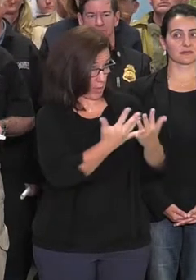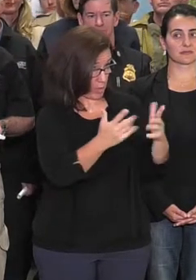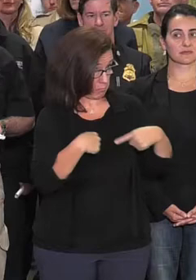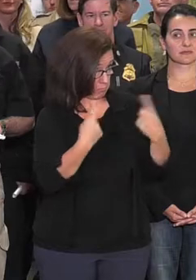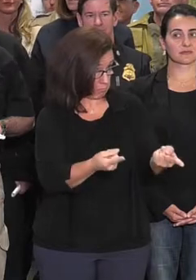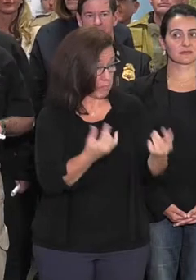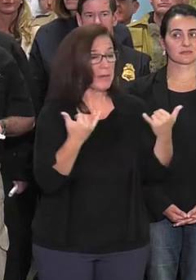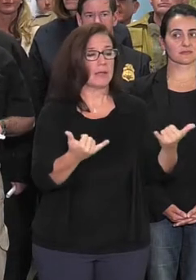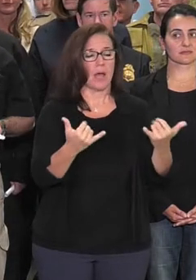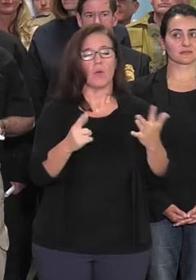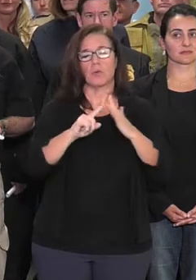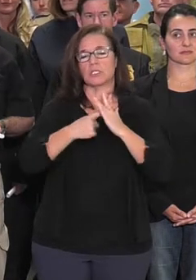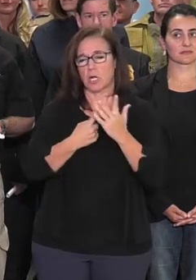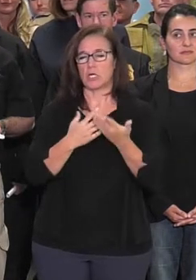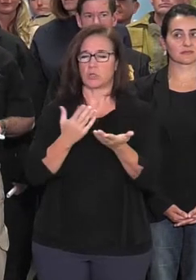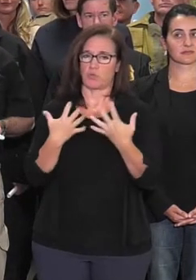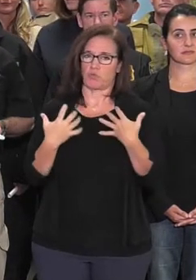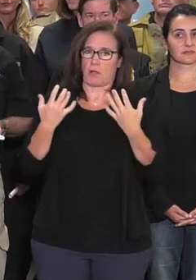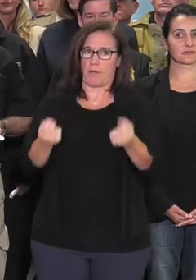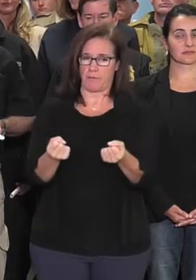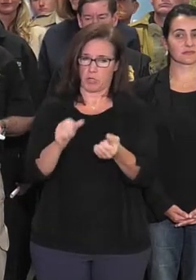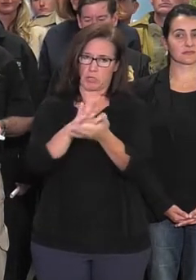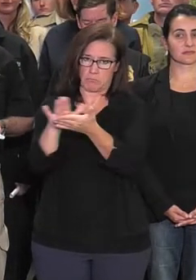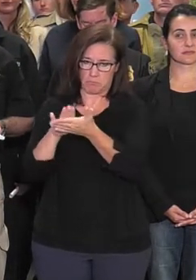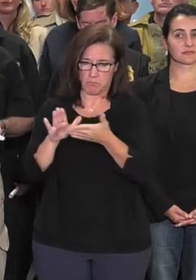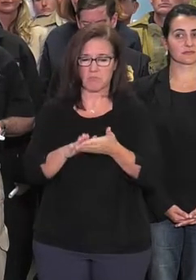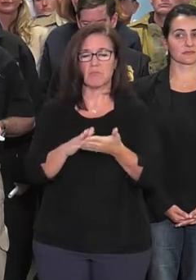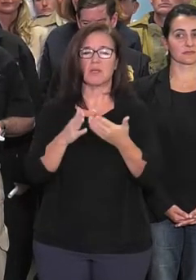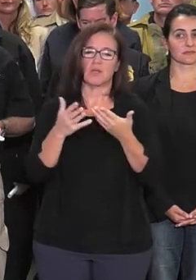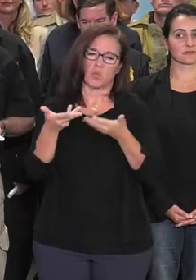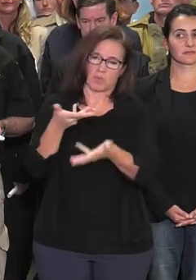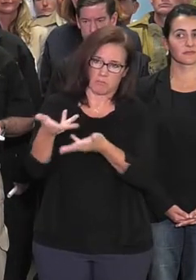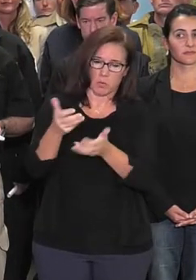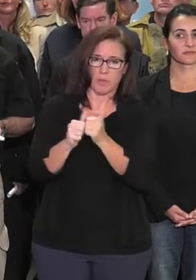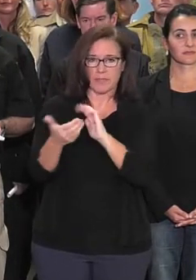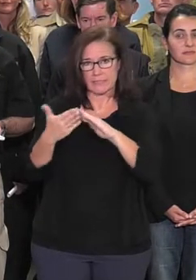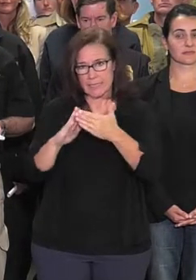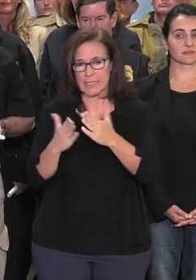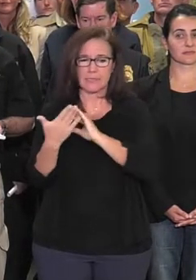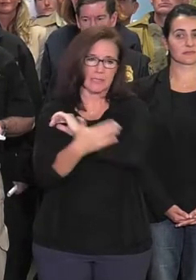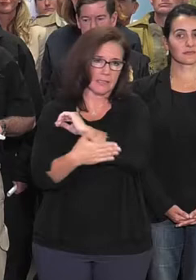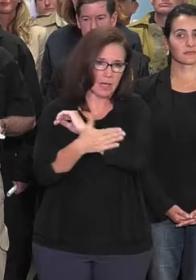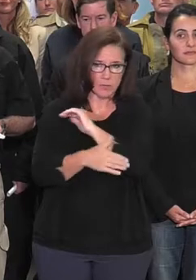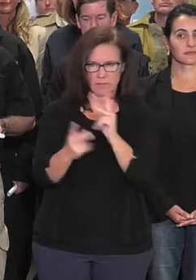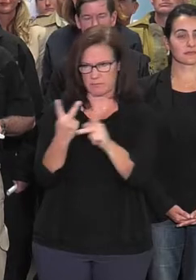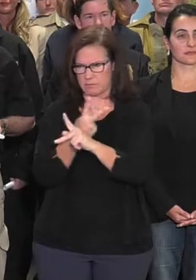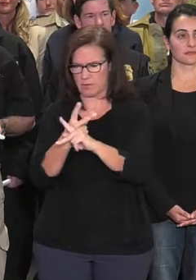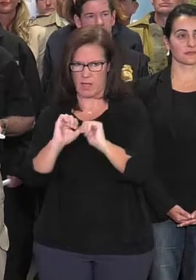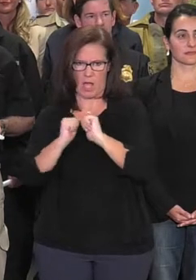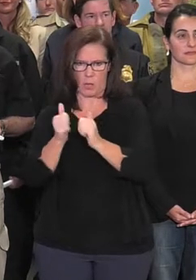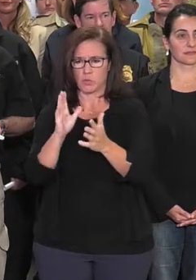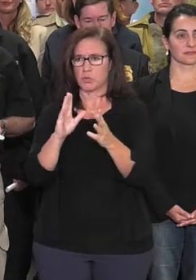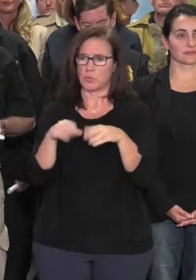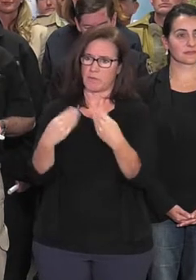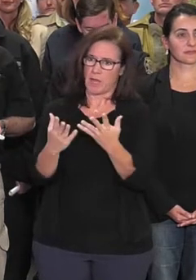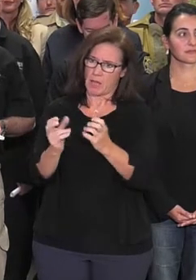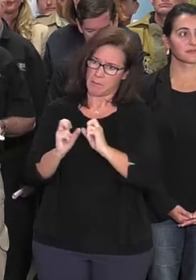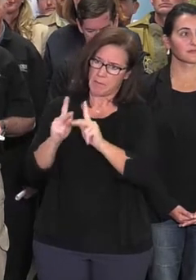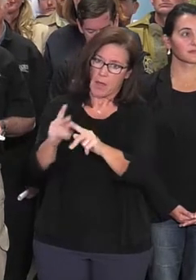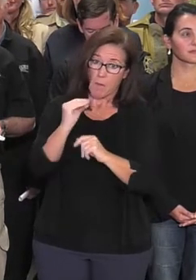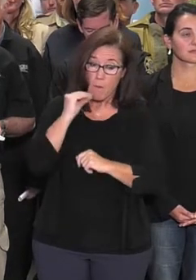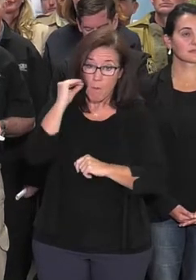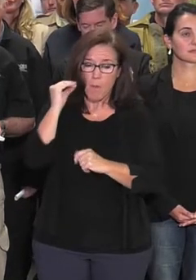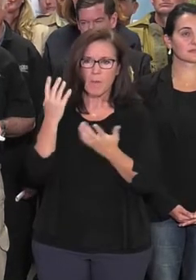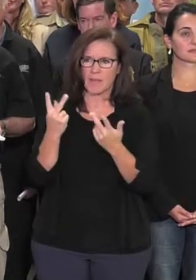cities and the counties to begin the process of how we're going to deal with the losses that have taken place, not only individual losses, but